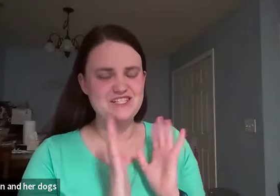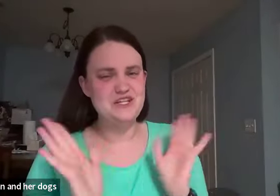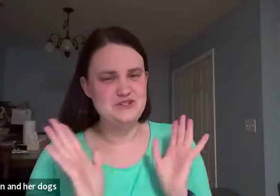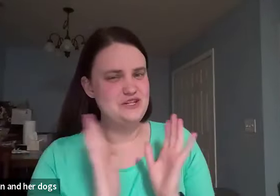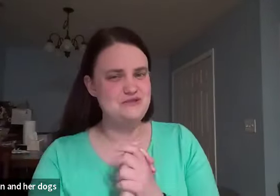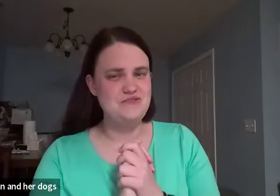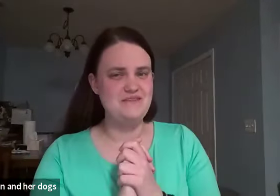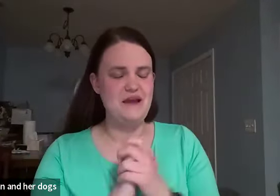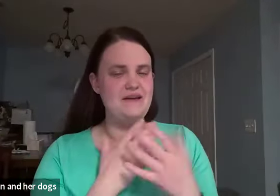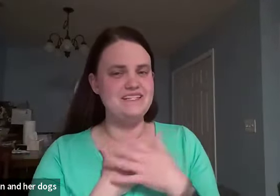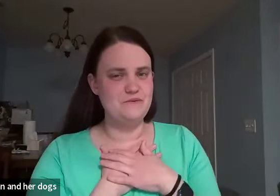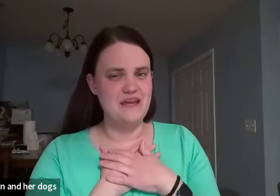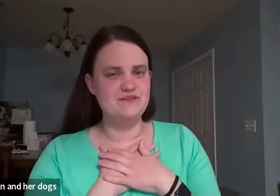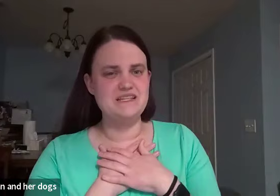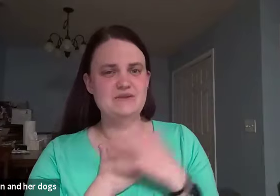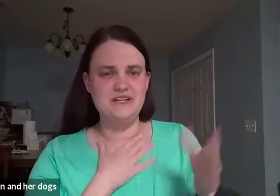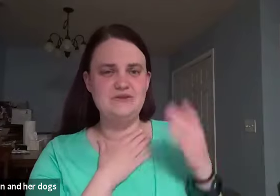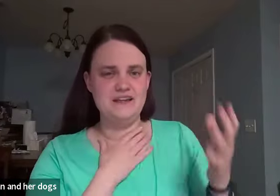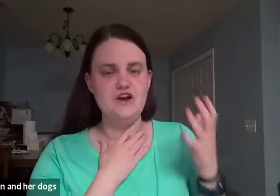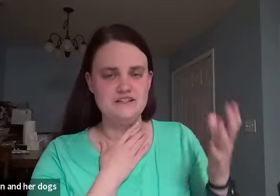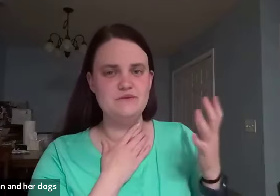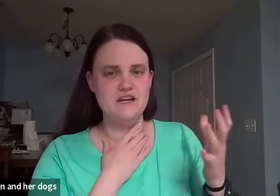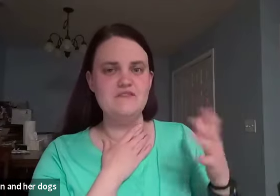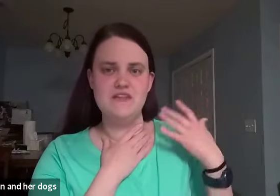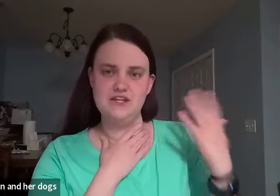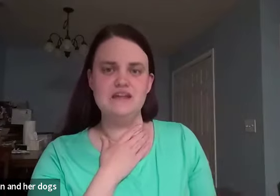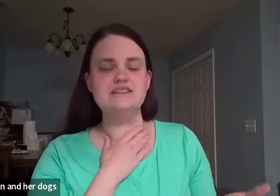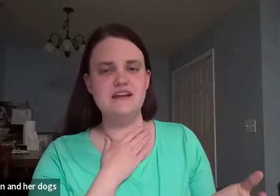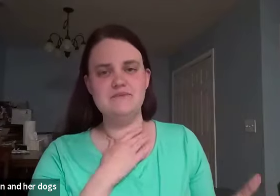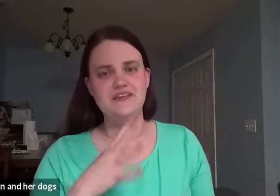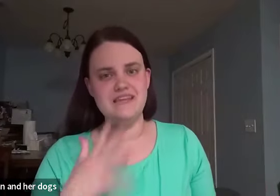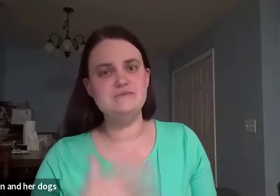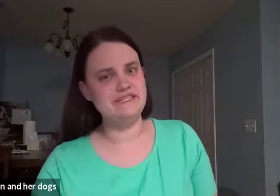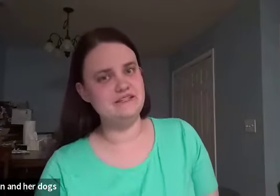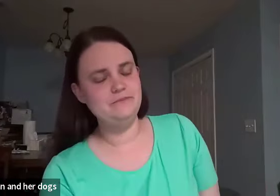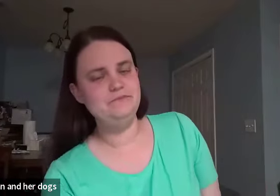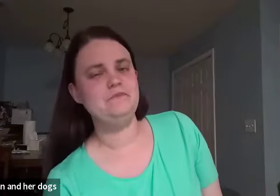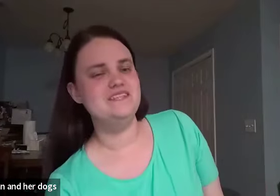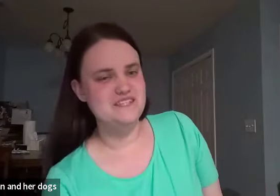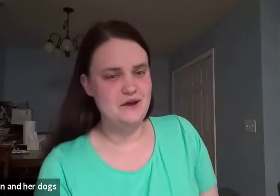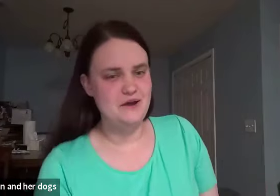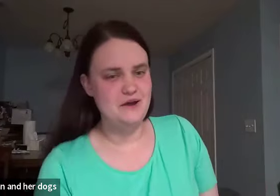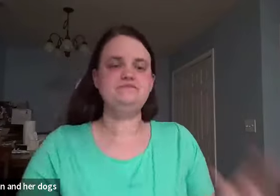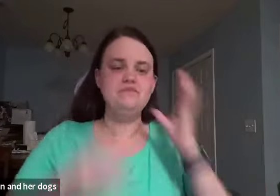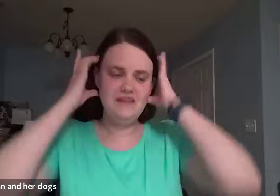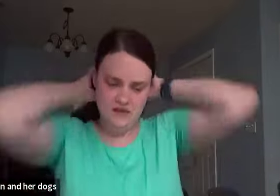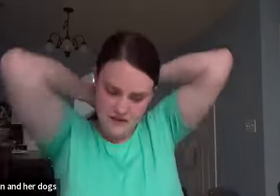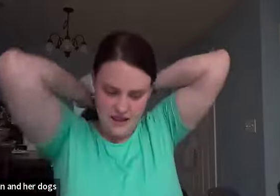just a huge, huge thing, at least for me, as always. Like when you like talk to someone enough and then you get a sign name, like that's a big deal. So